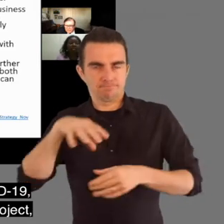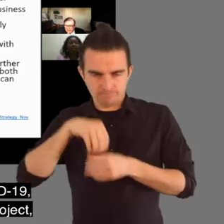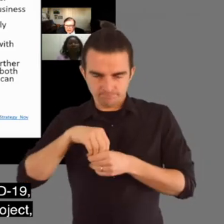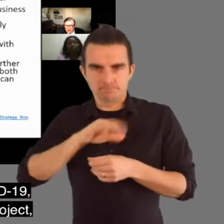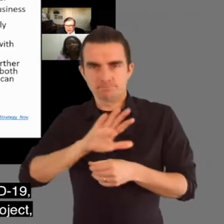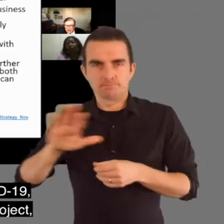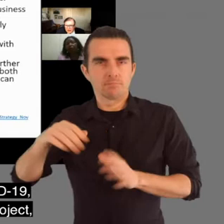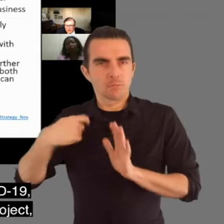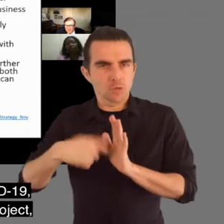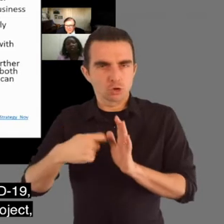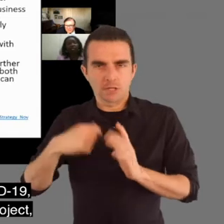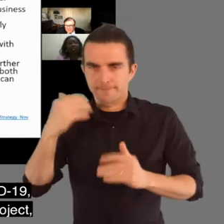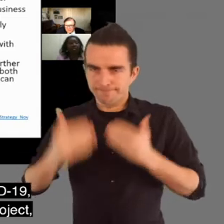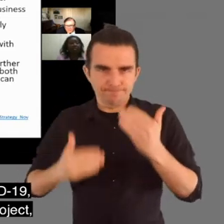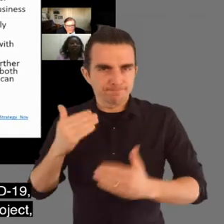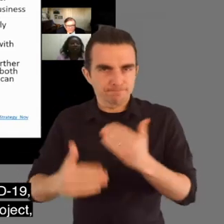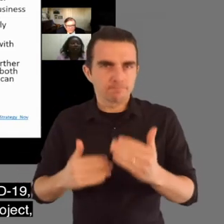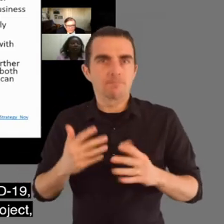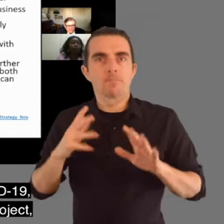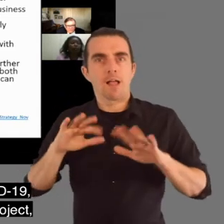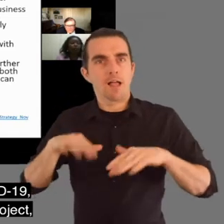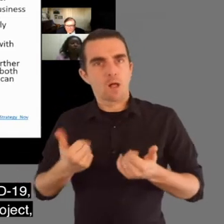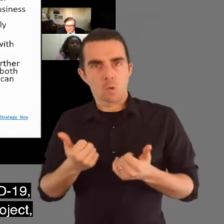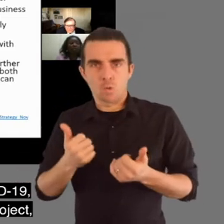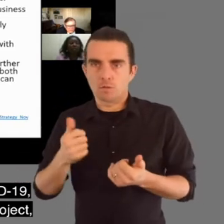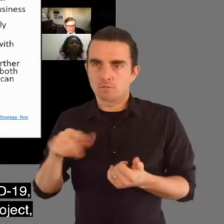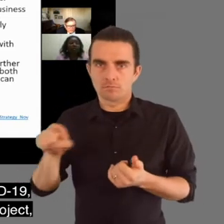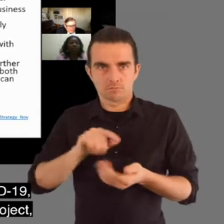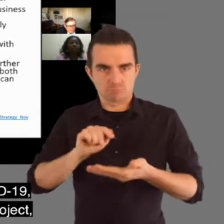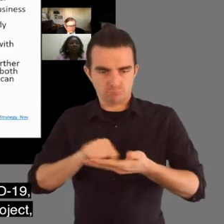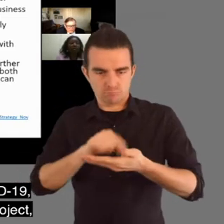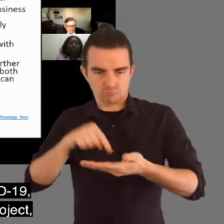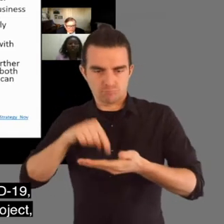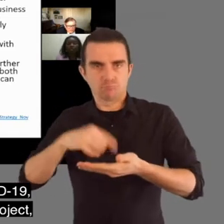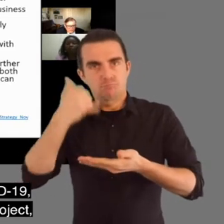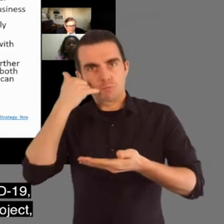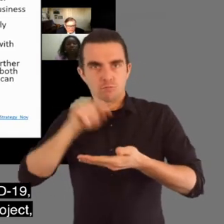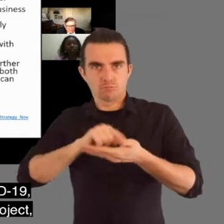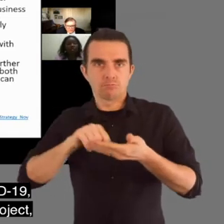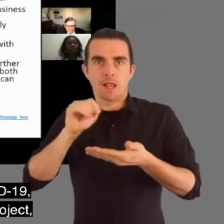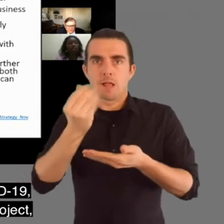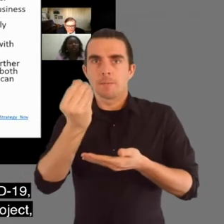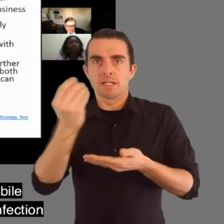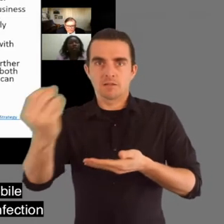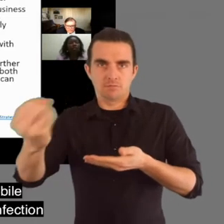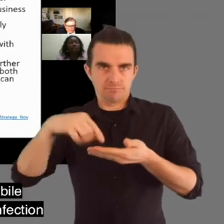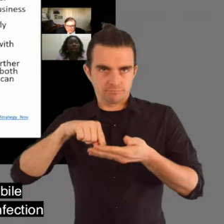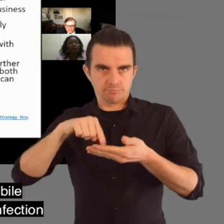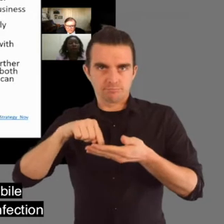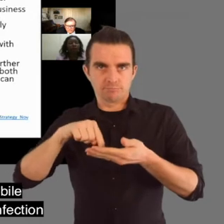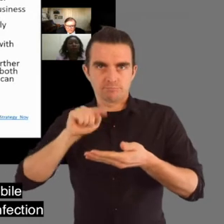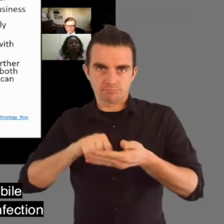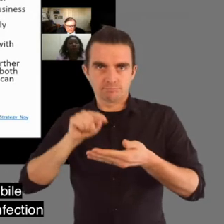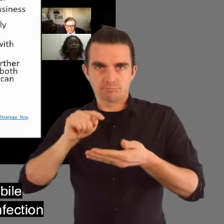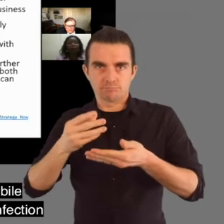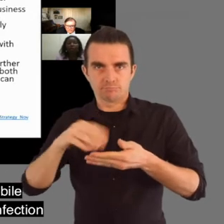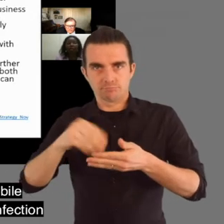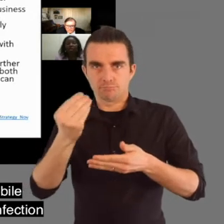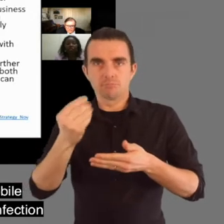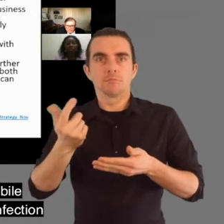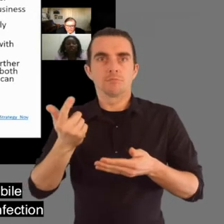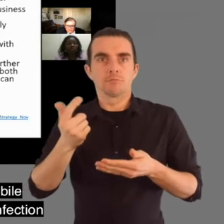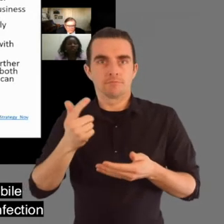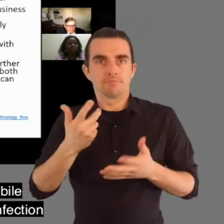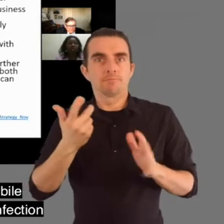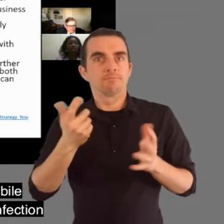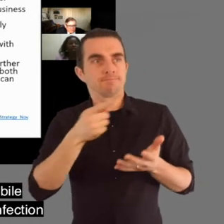disabilities affected by COVID-19, both within and outside the project, including how the use of mobile